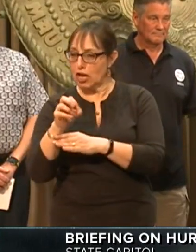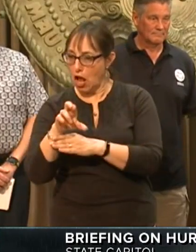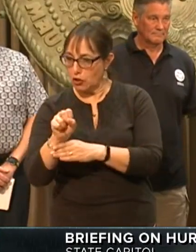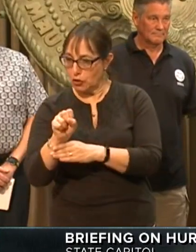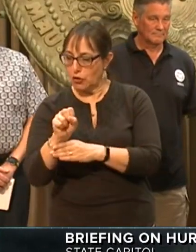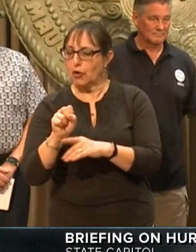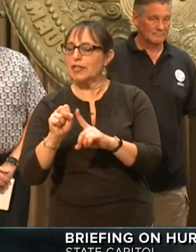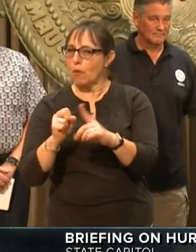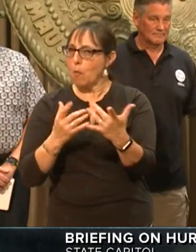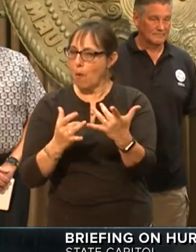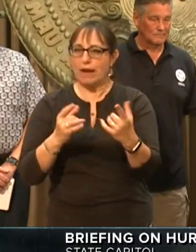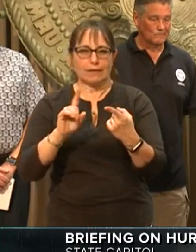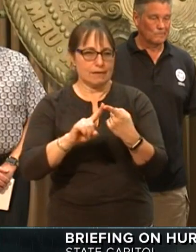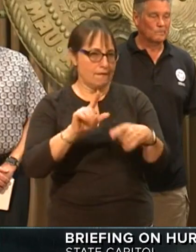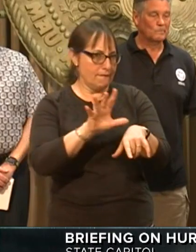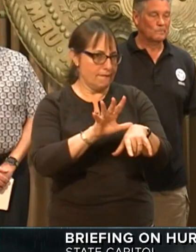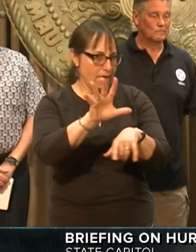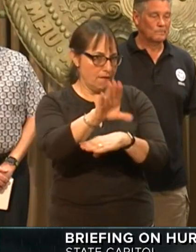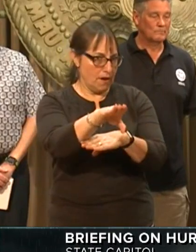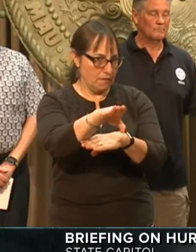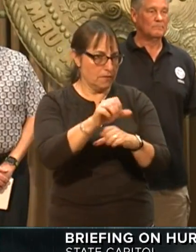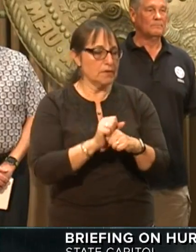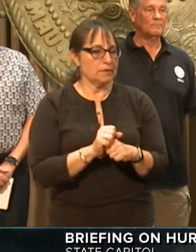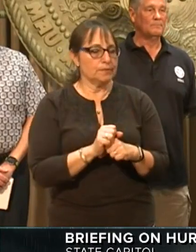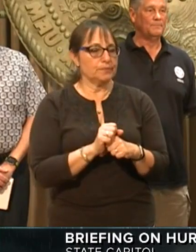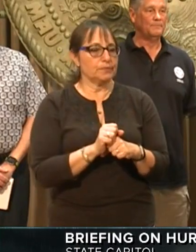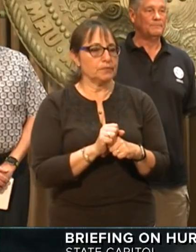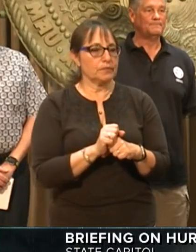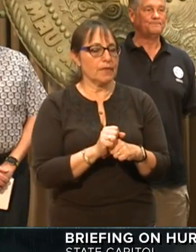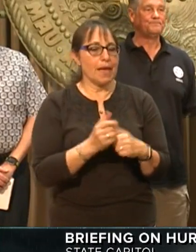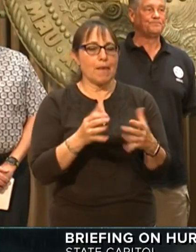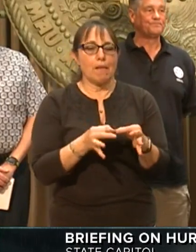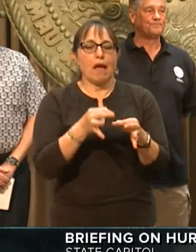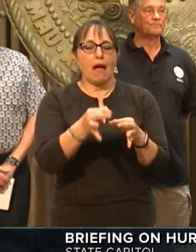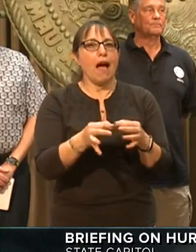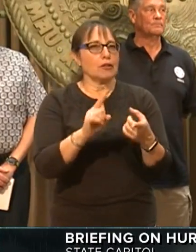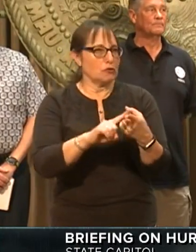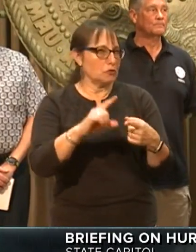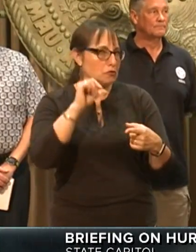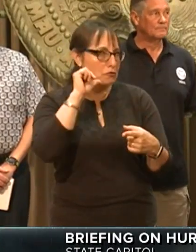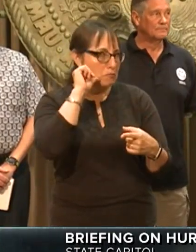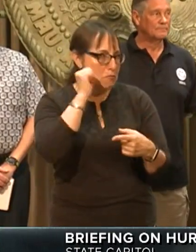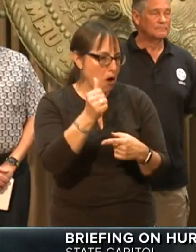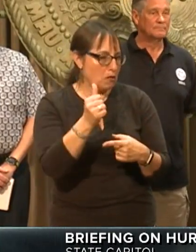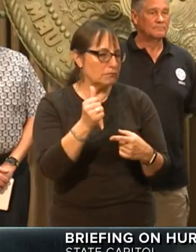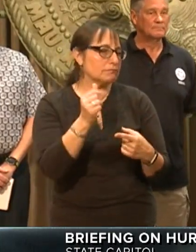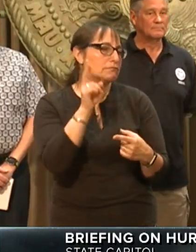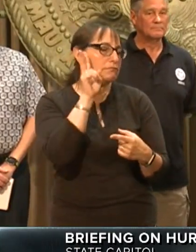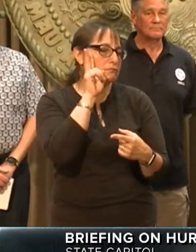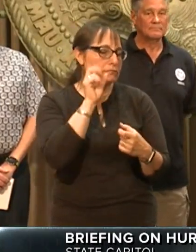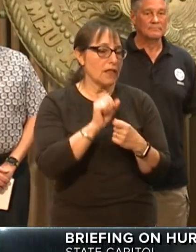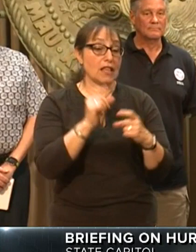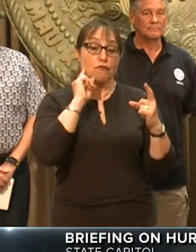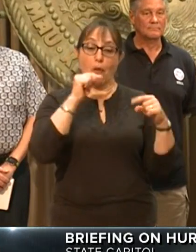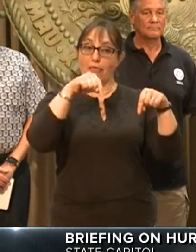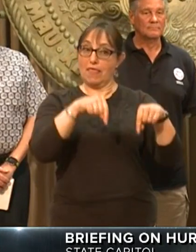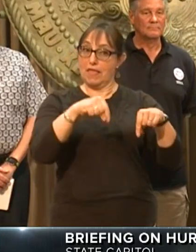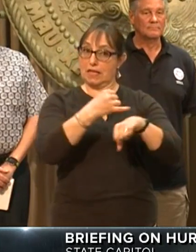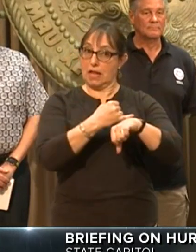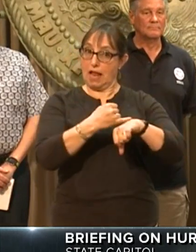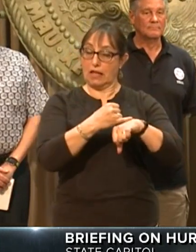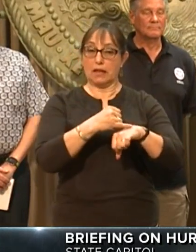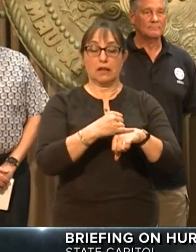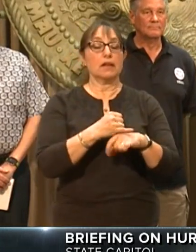that update at 5 o'clock this afternoon. And we may even delay it till tomorrow, depending, for this island, for the city and county of